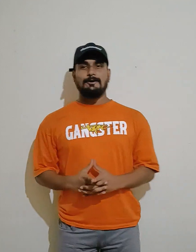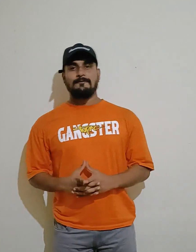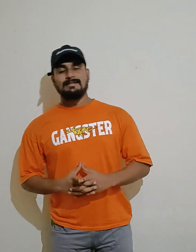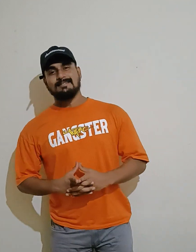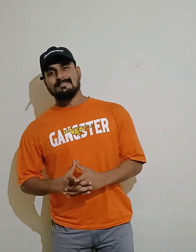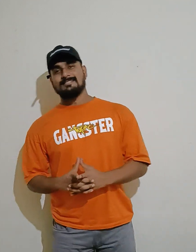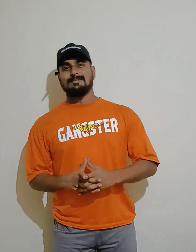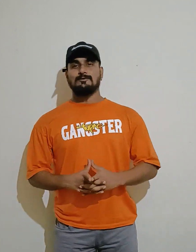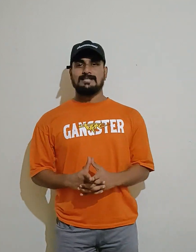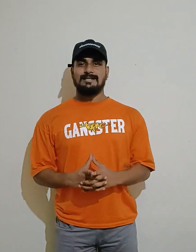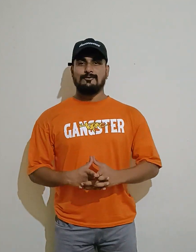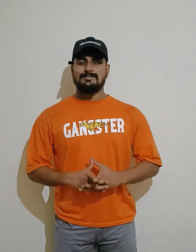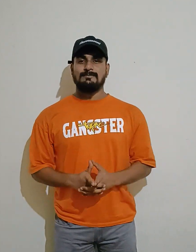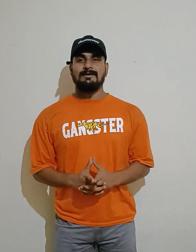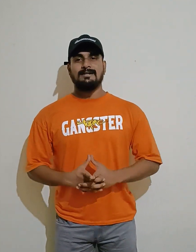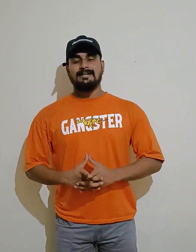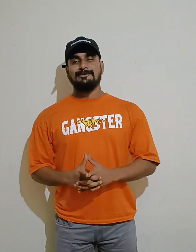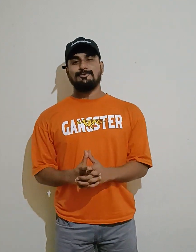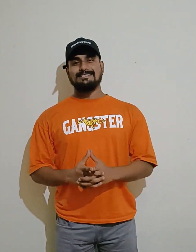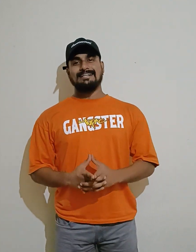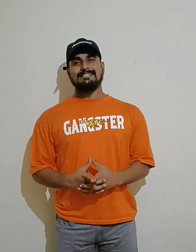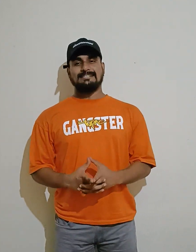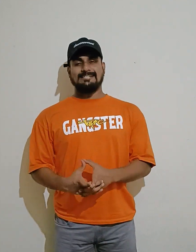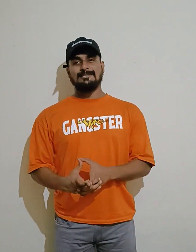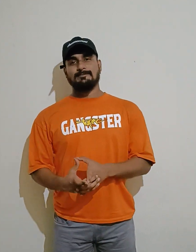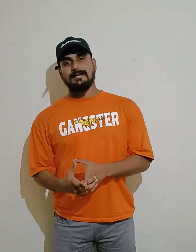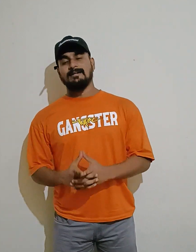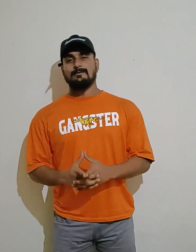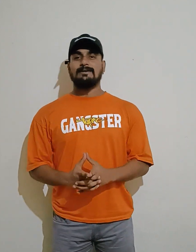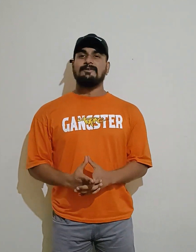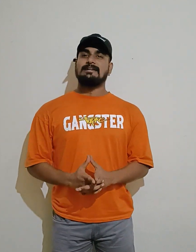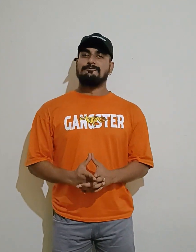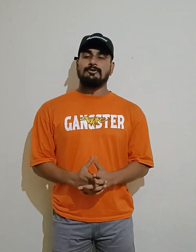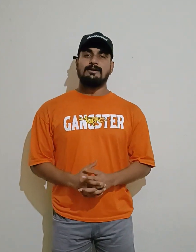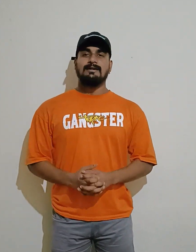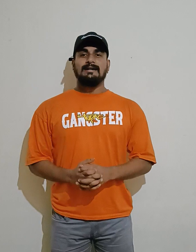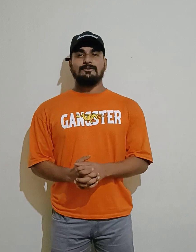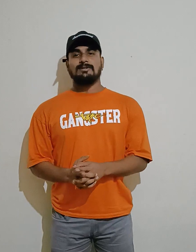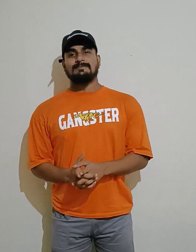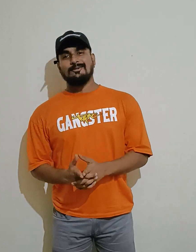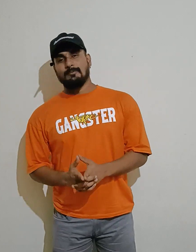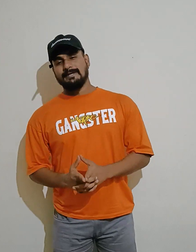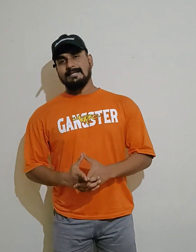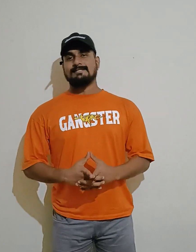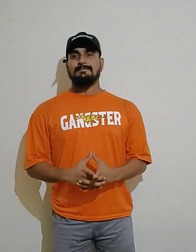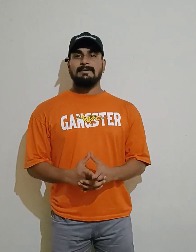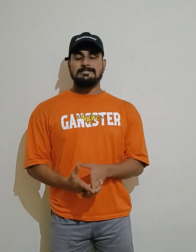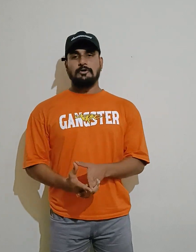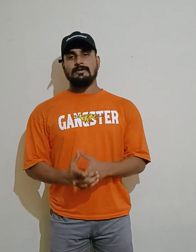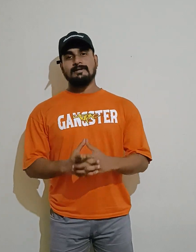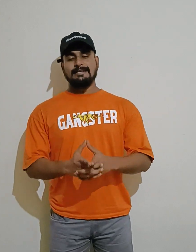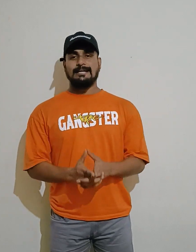Hello everyone, this is Ankush Sharma and today's date is 16th May 2024 and today's my topic is based on